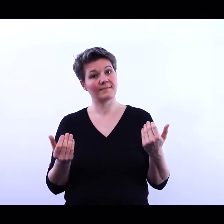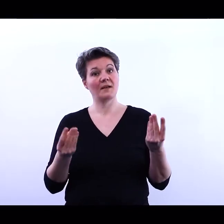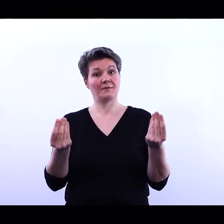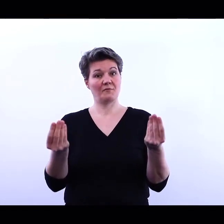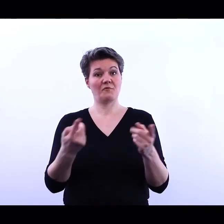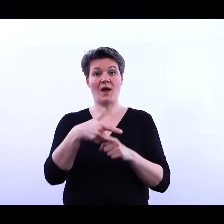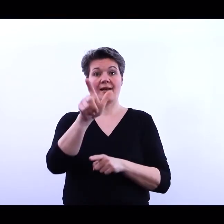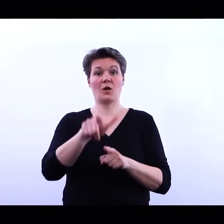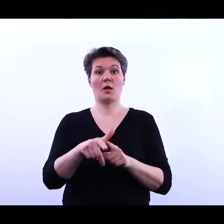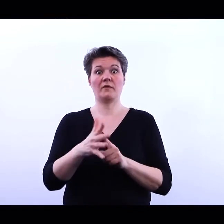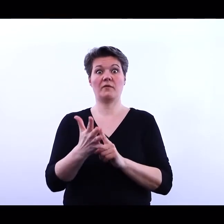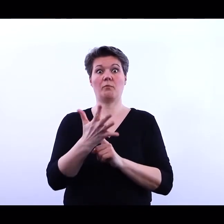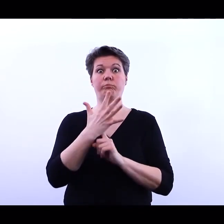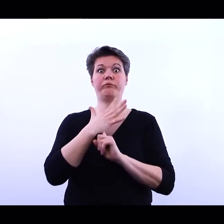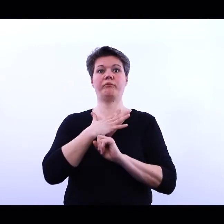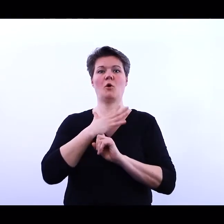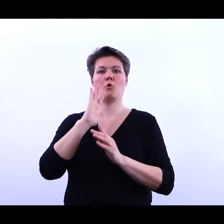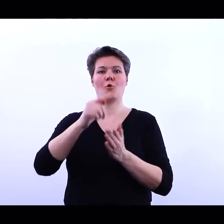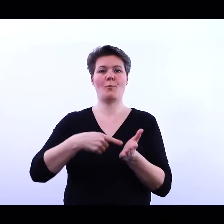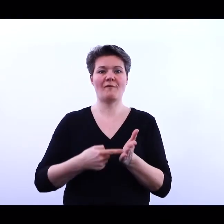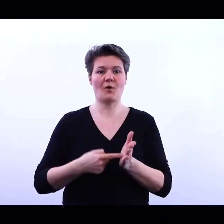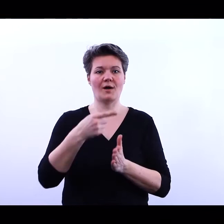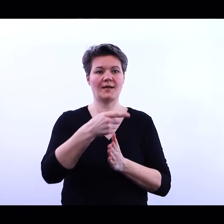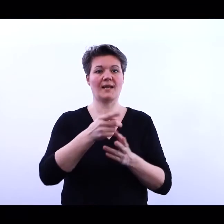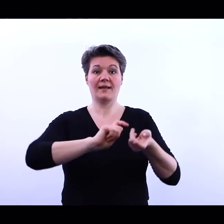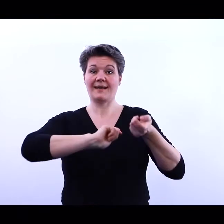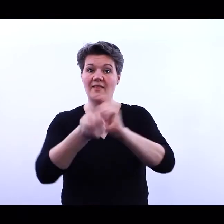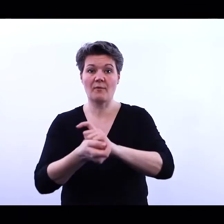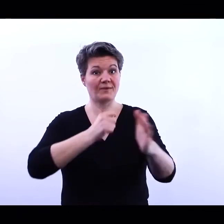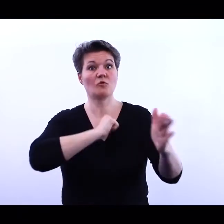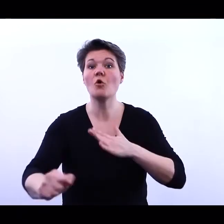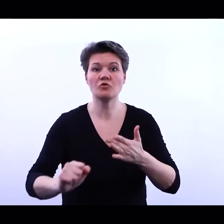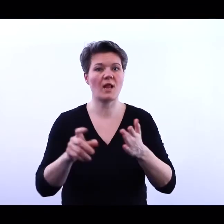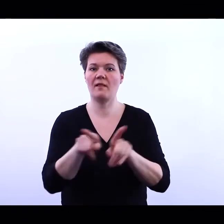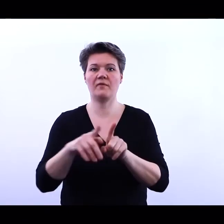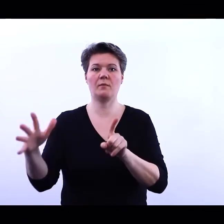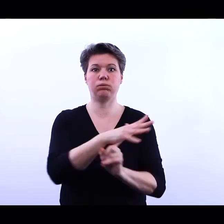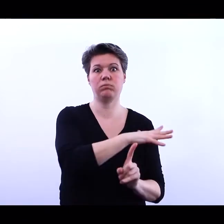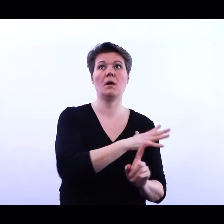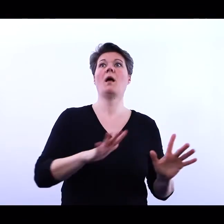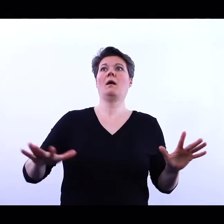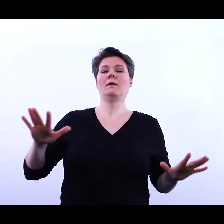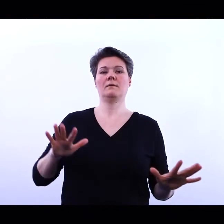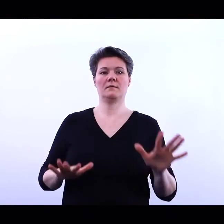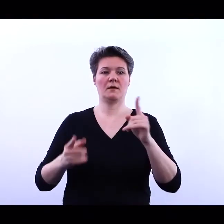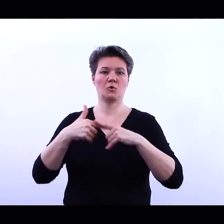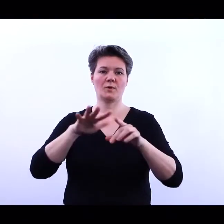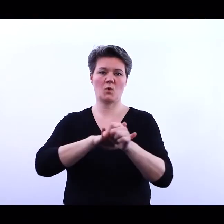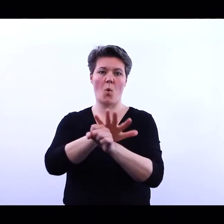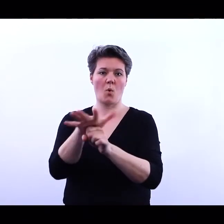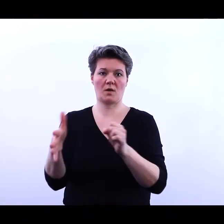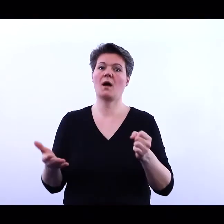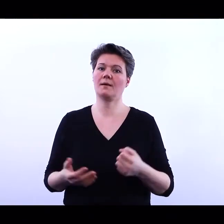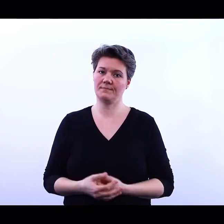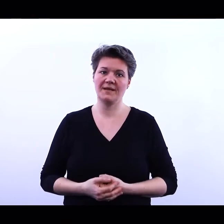way by the speed of this very rapid transformation, especially during those times in the pandemic. So